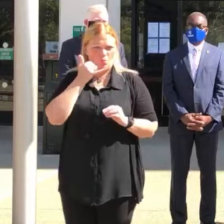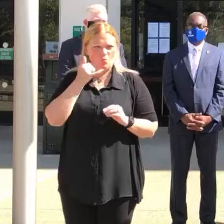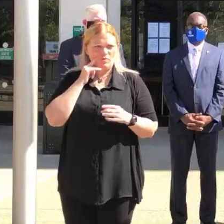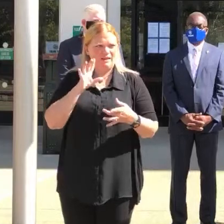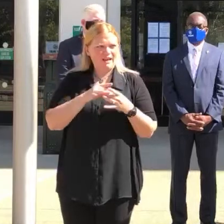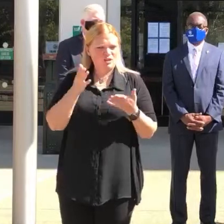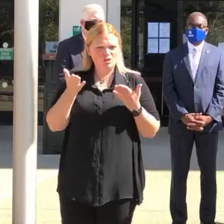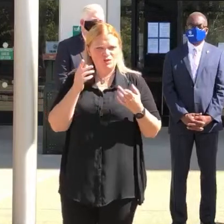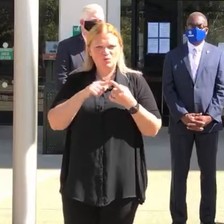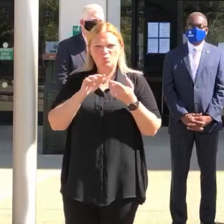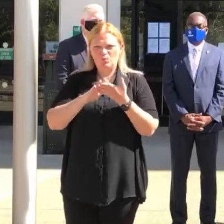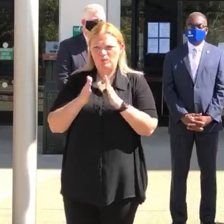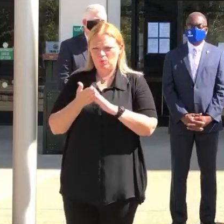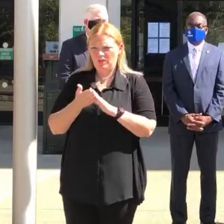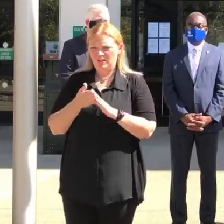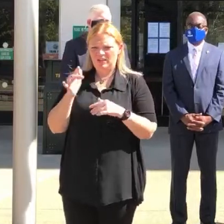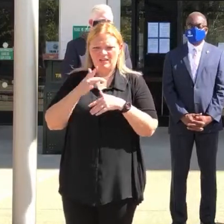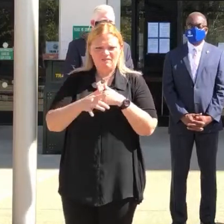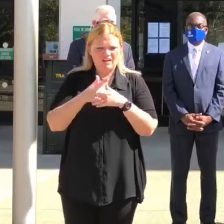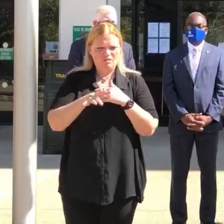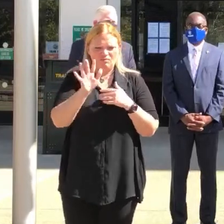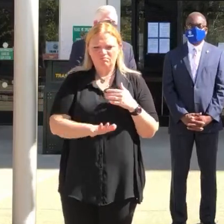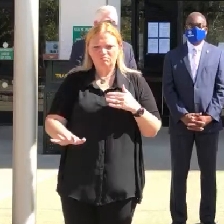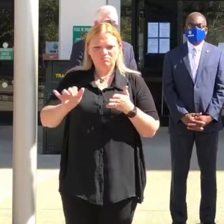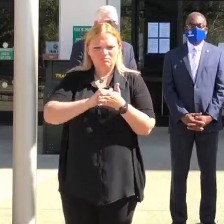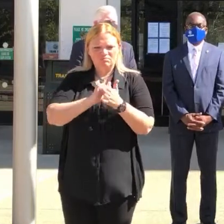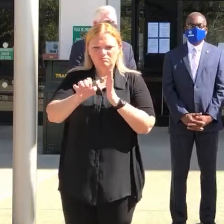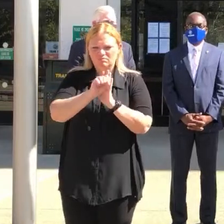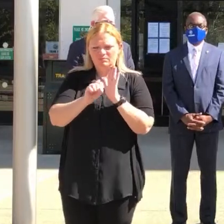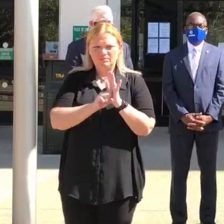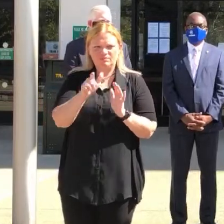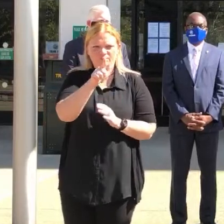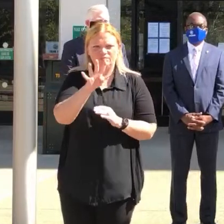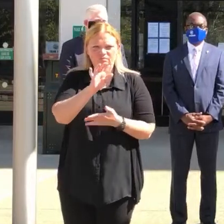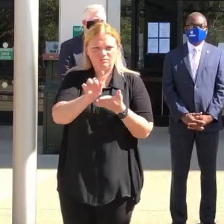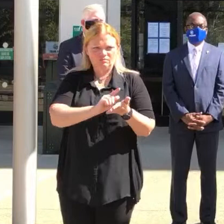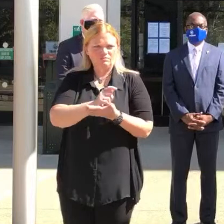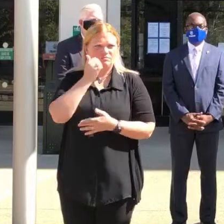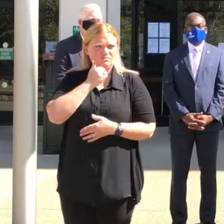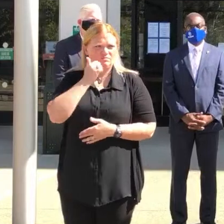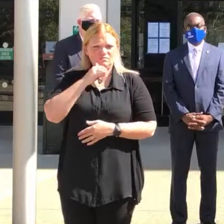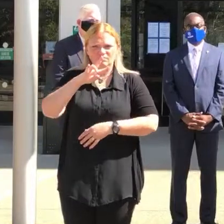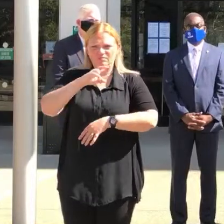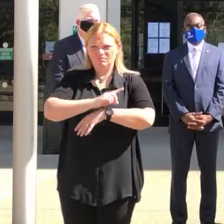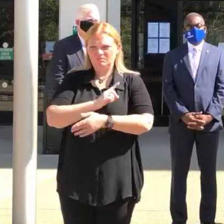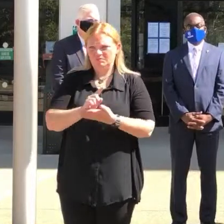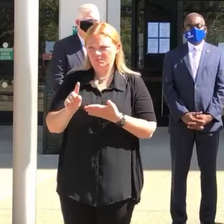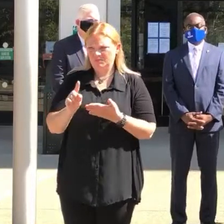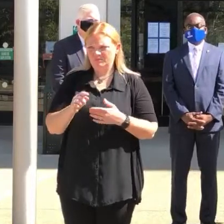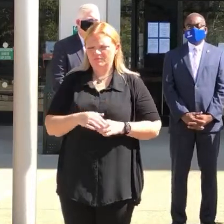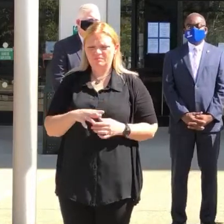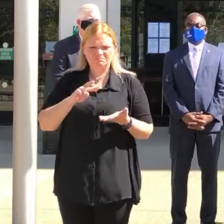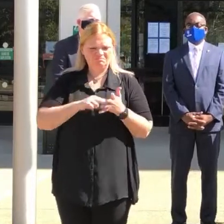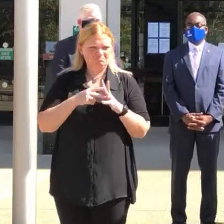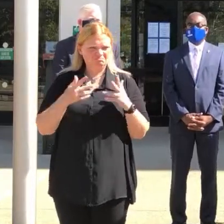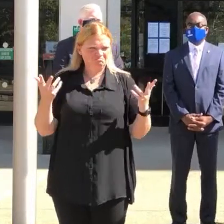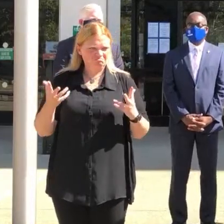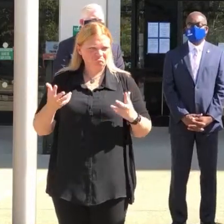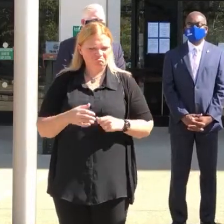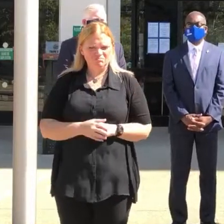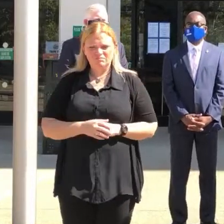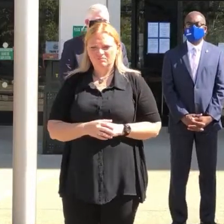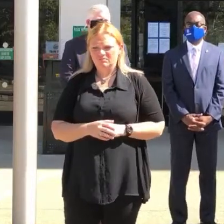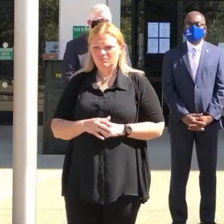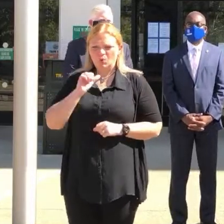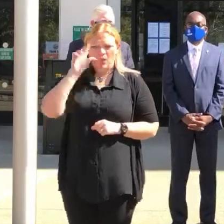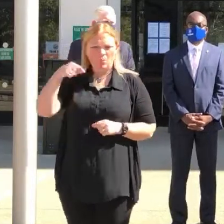services in the community. It's available all across New York State, 24 hours a day, 7 days a week. What this means is that not only can we